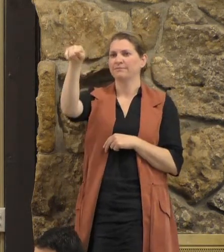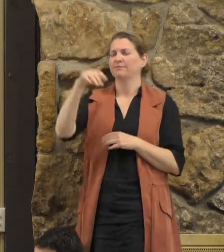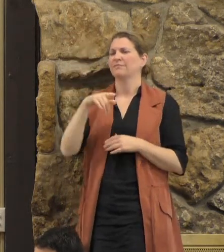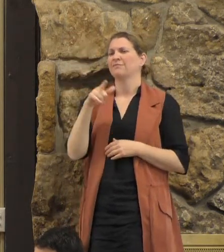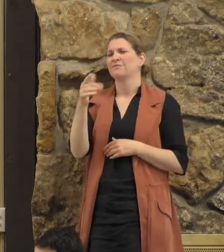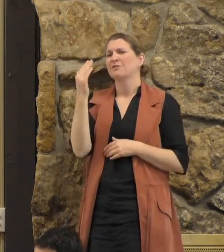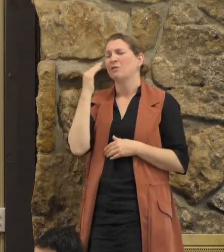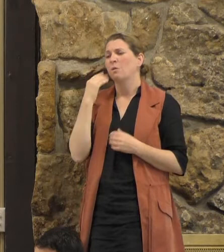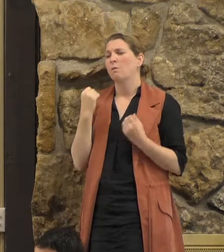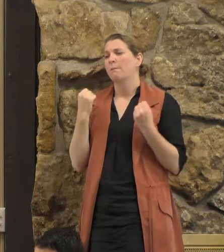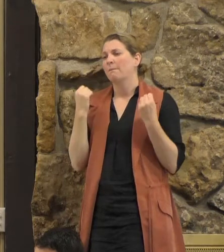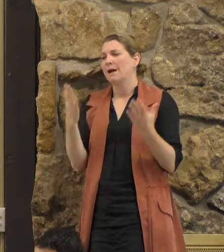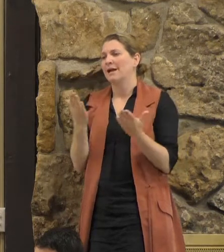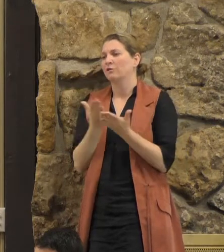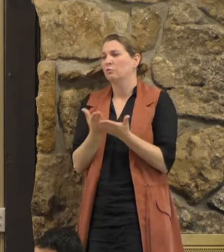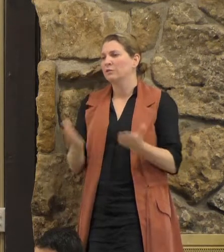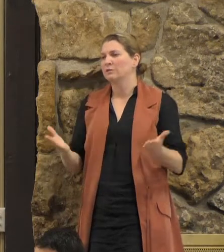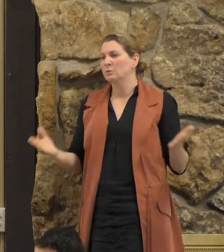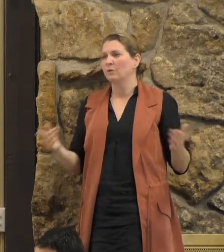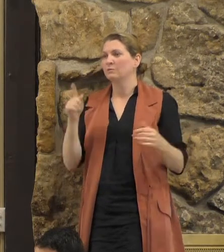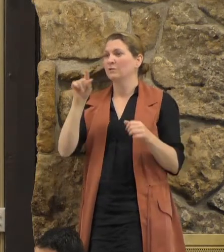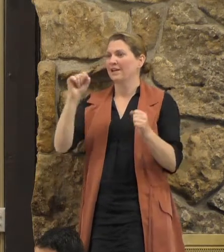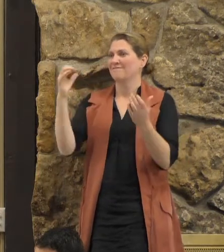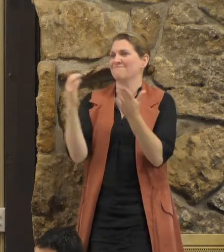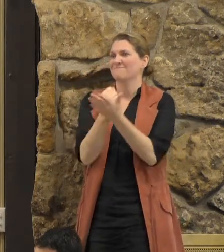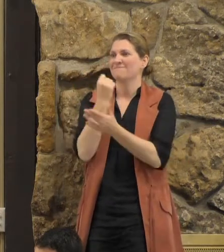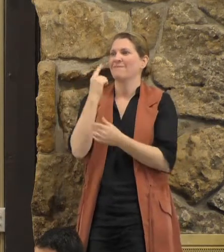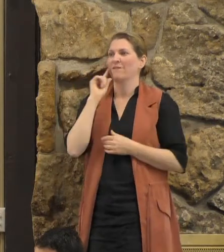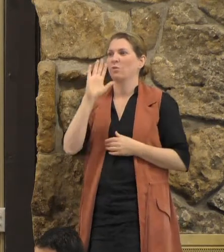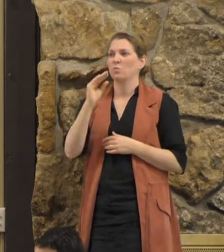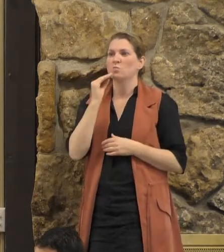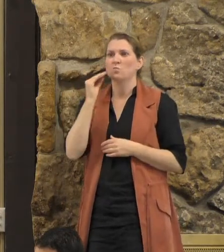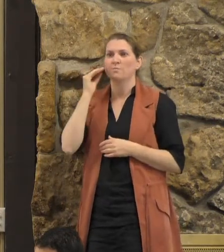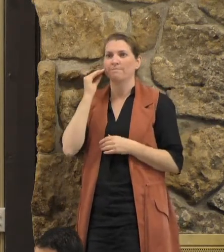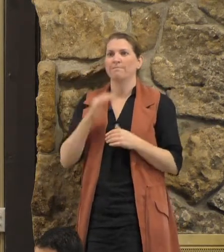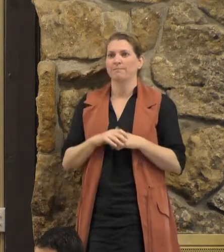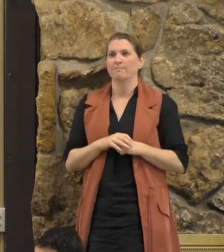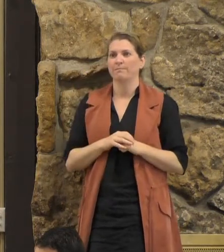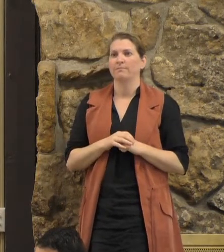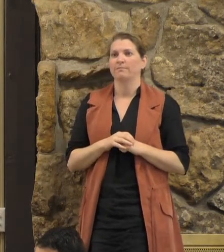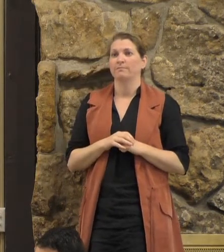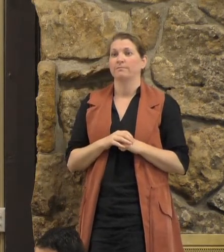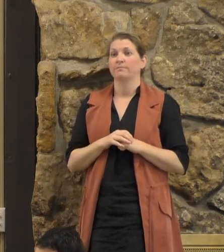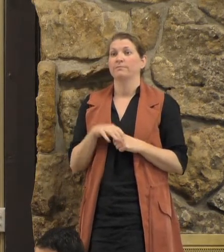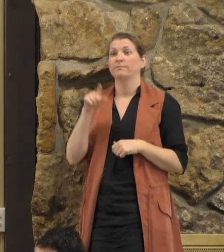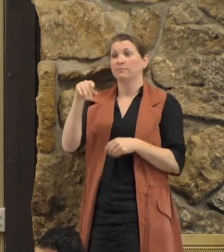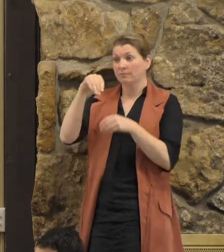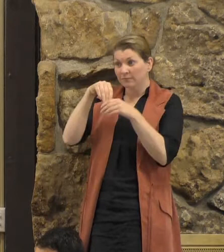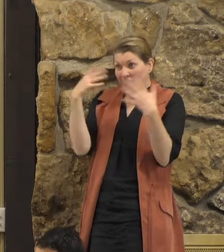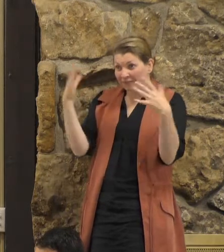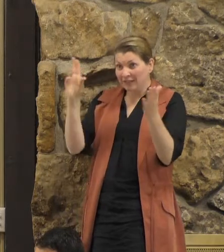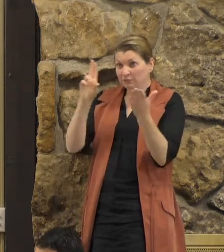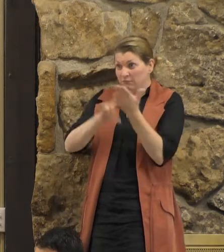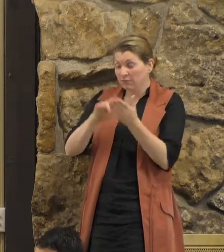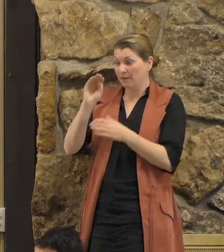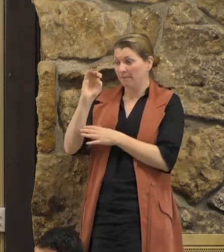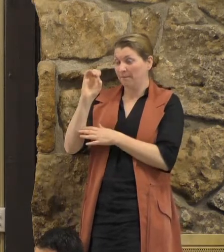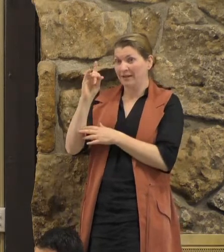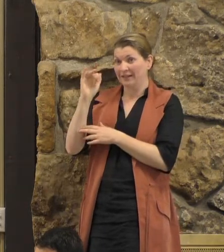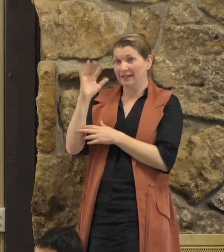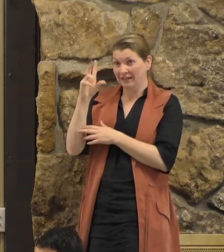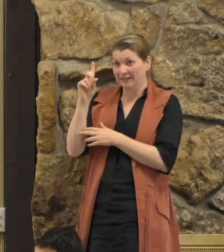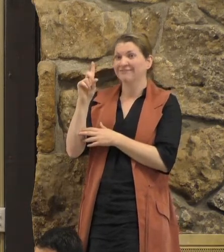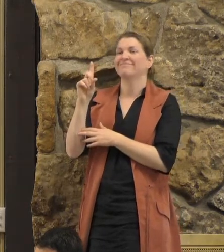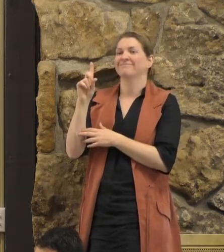encourage anybody who has Medicaid to get enrolled in the ACC. And we have several